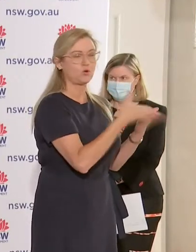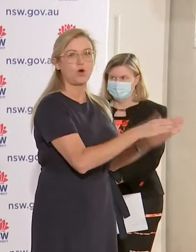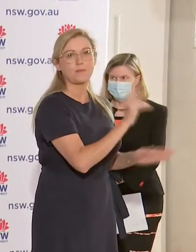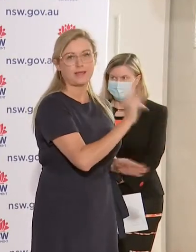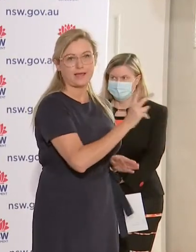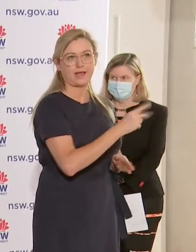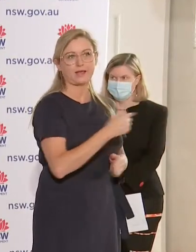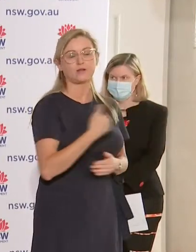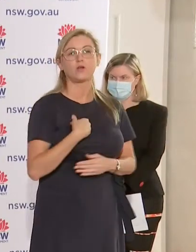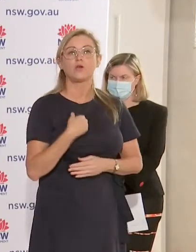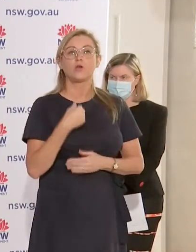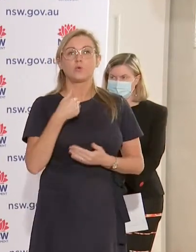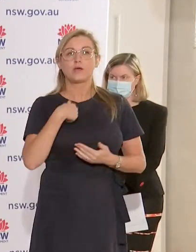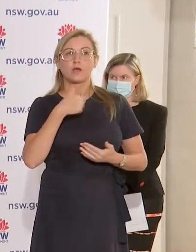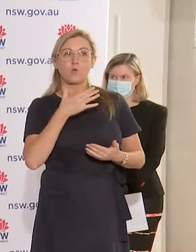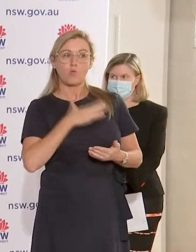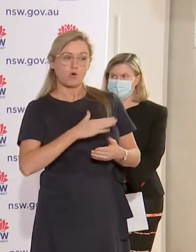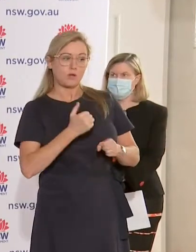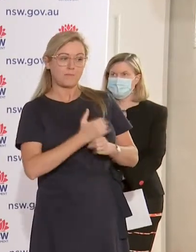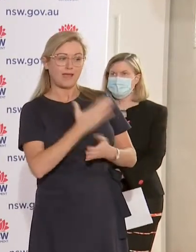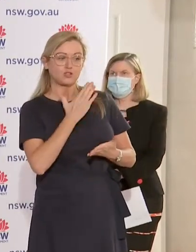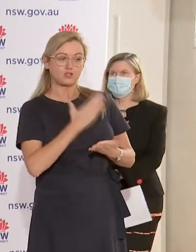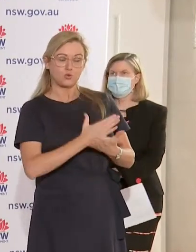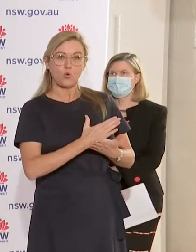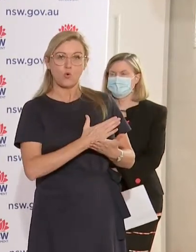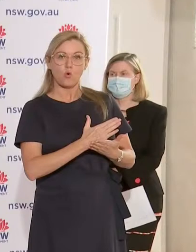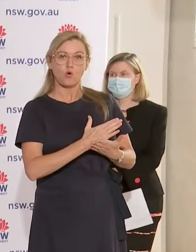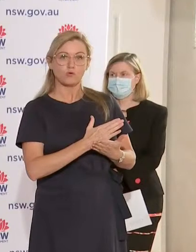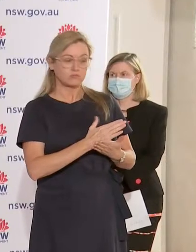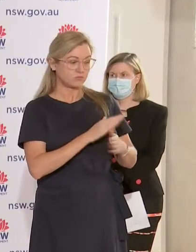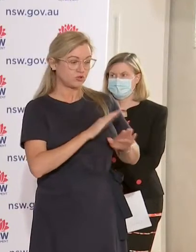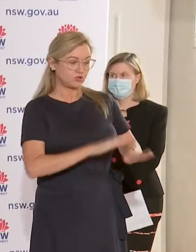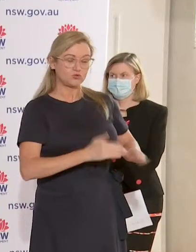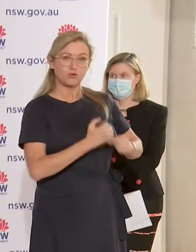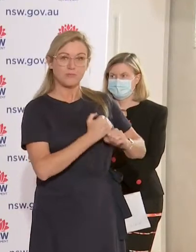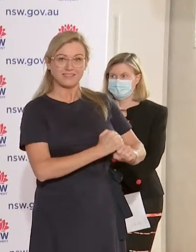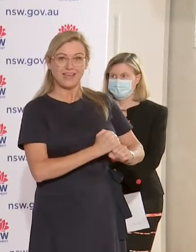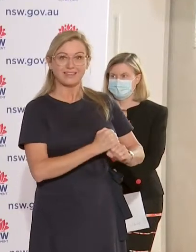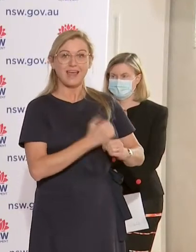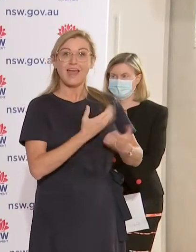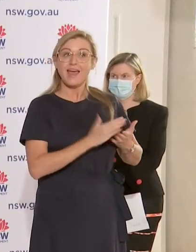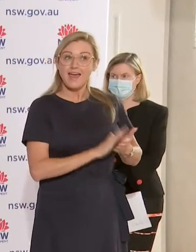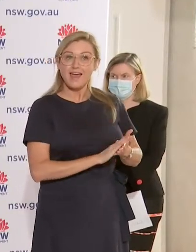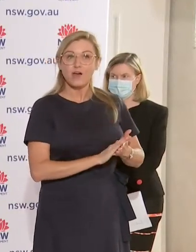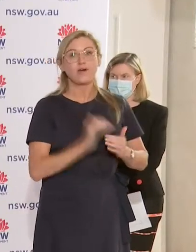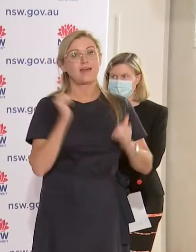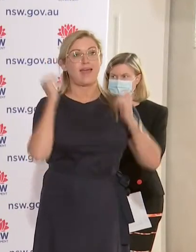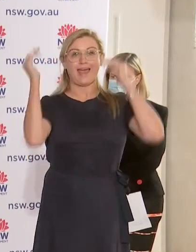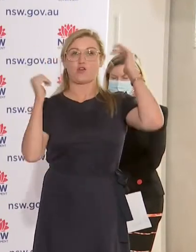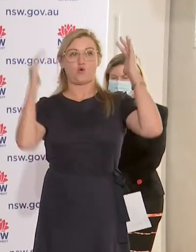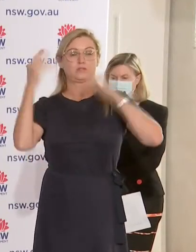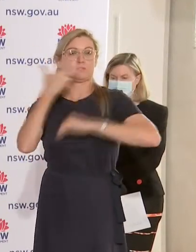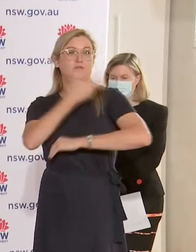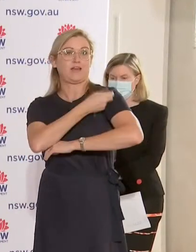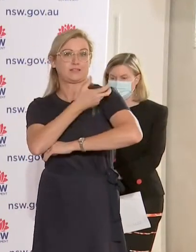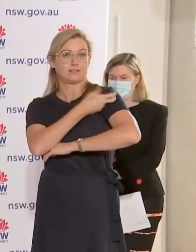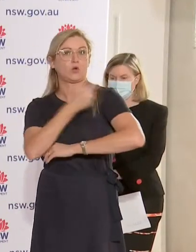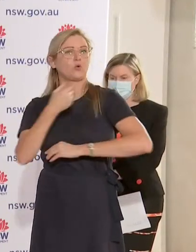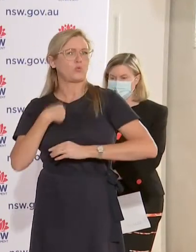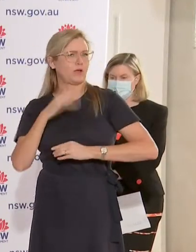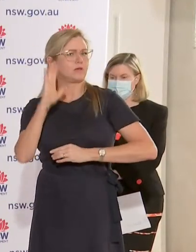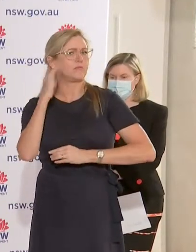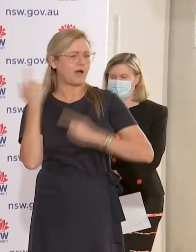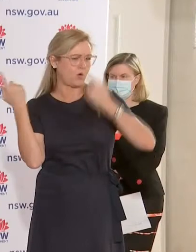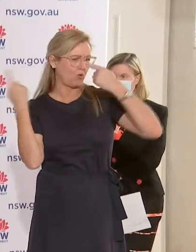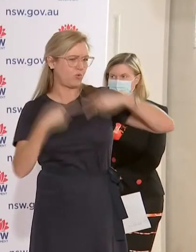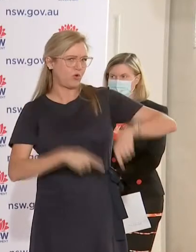children the best support during the pandemic is high rates of vaccination amongst the adult population. We factored that into the equation, as well